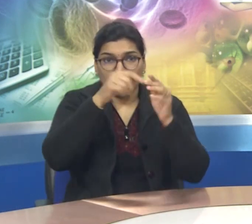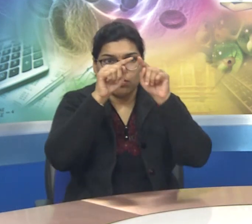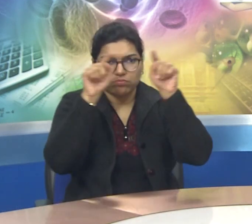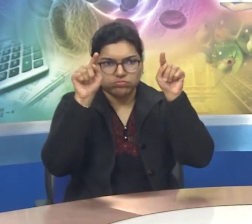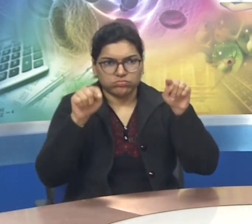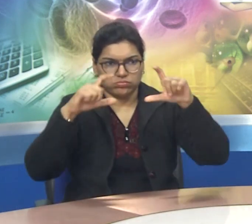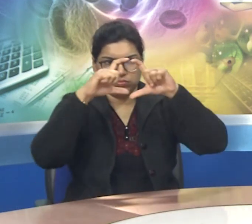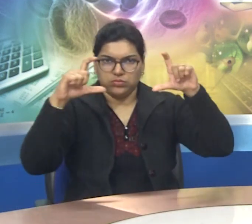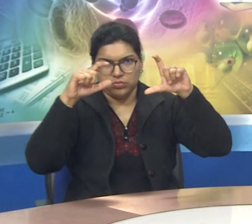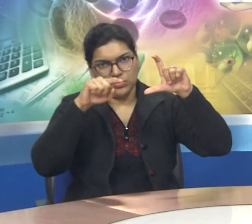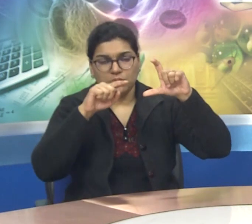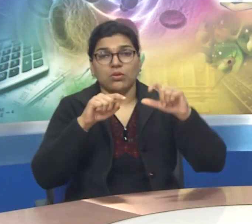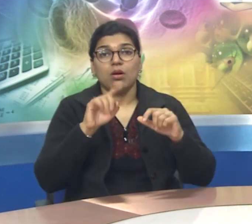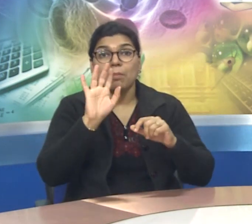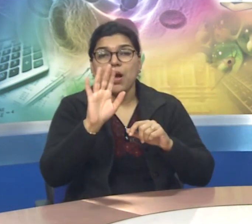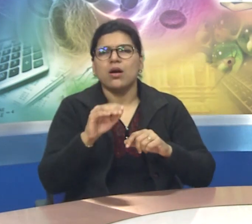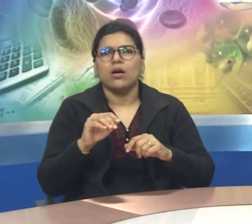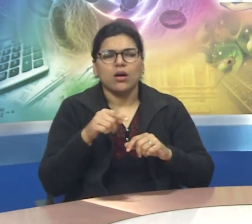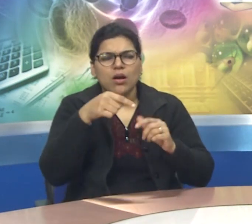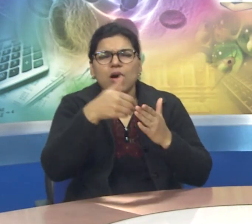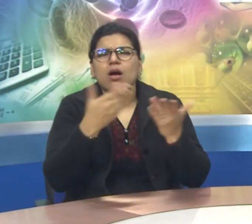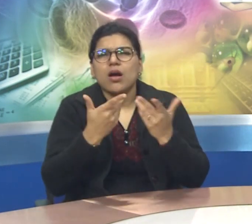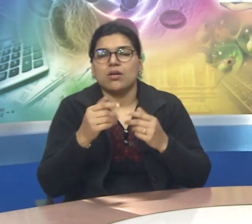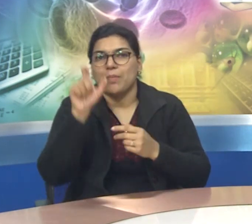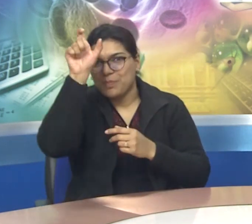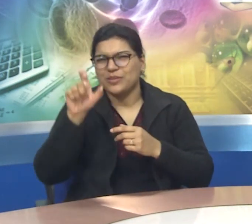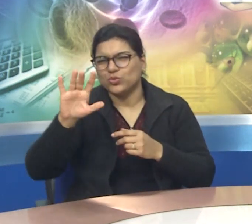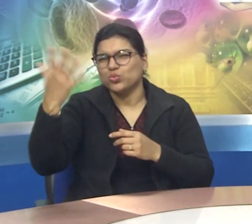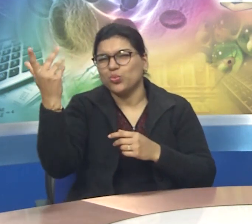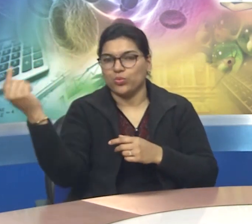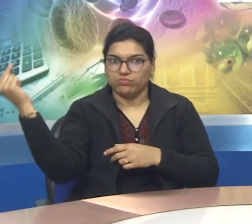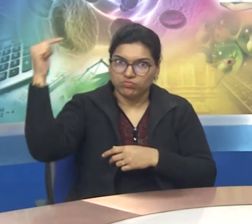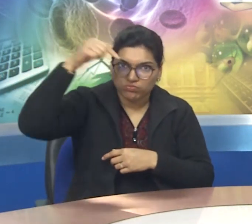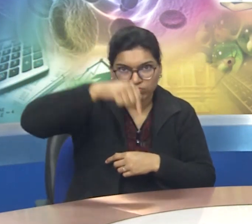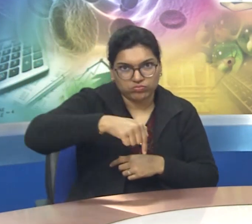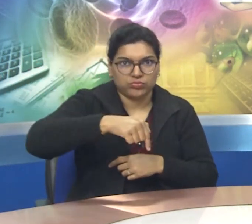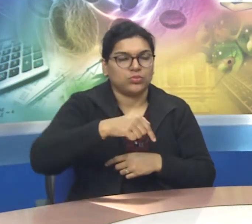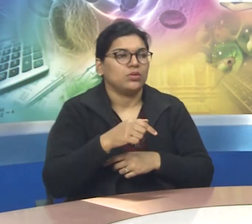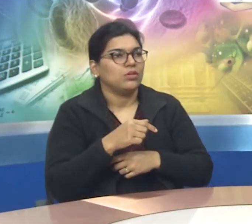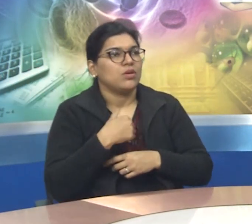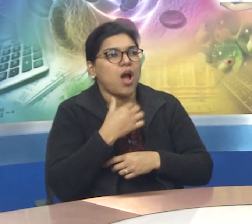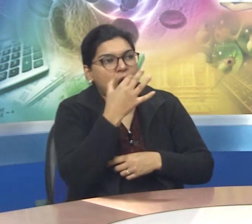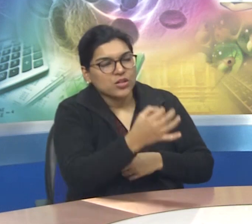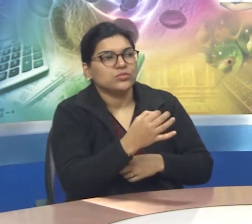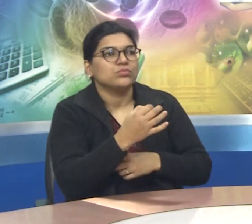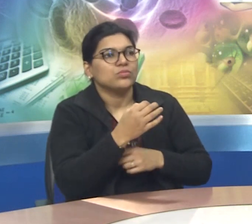This third law also advocates that the library catalog should play an important